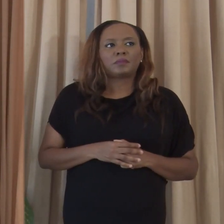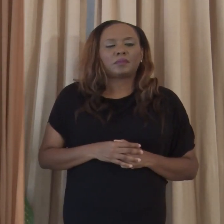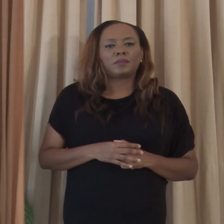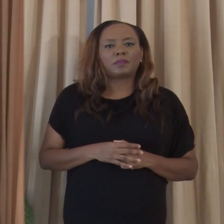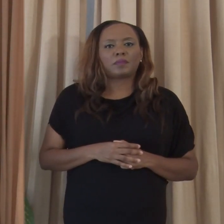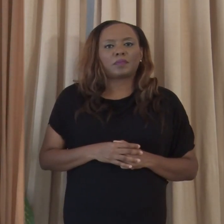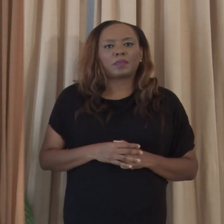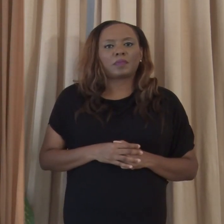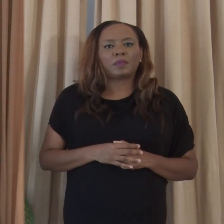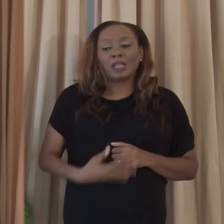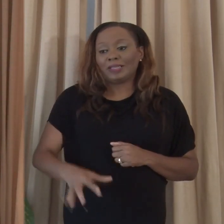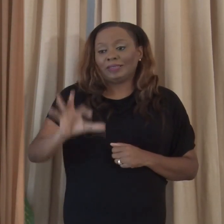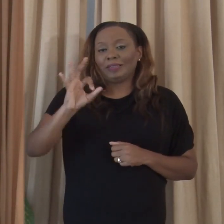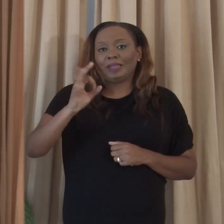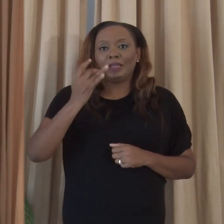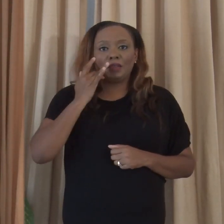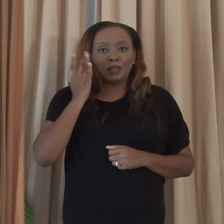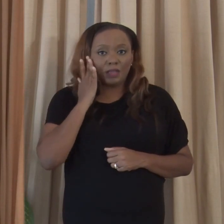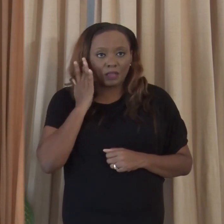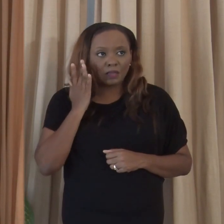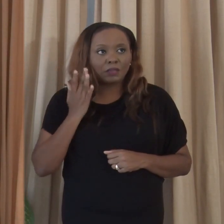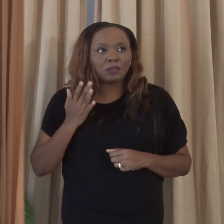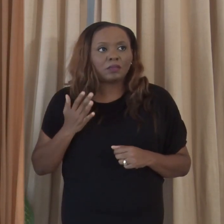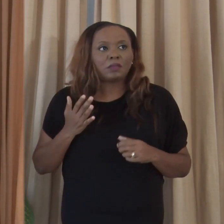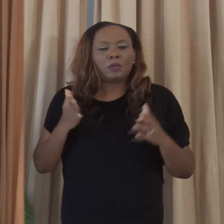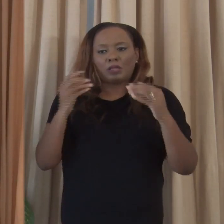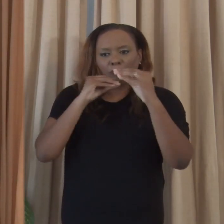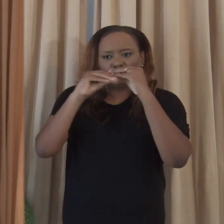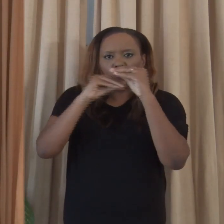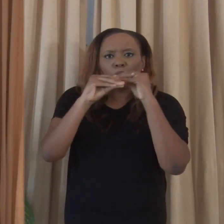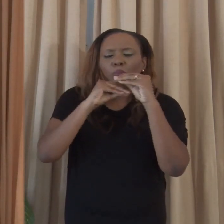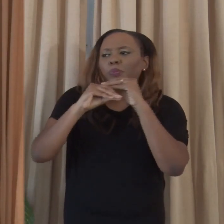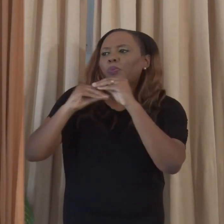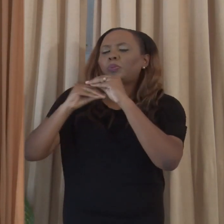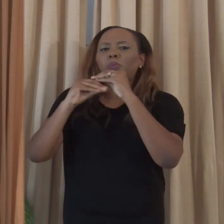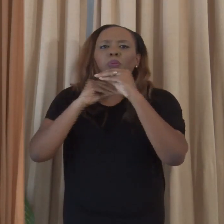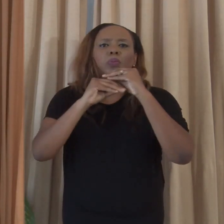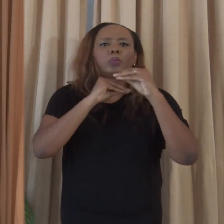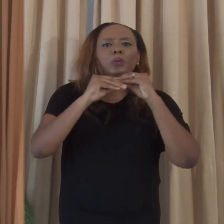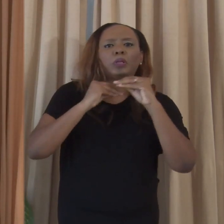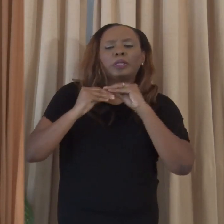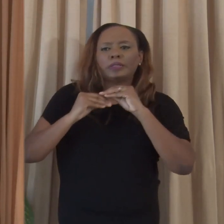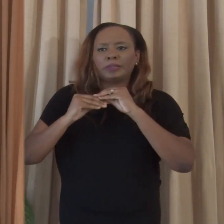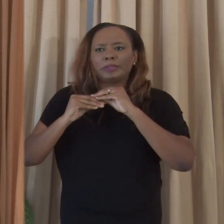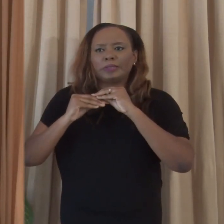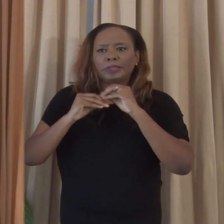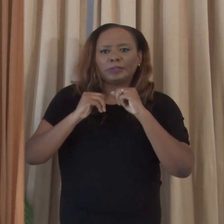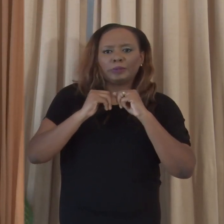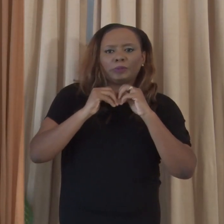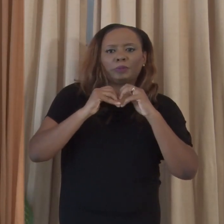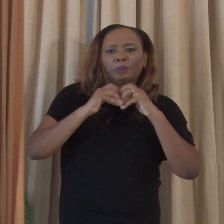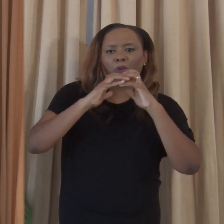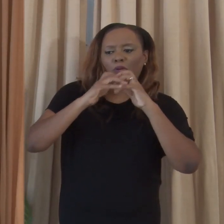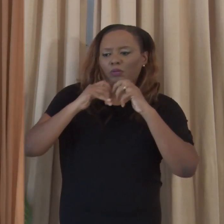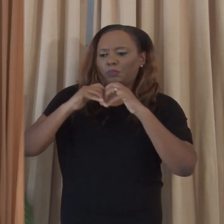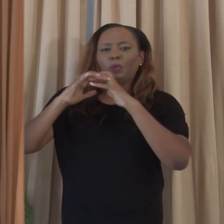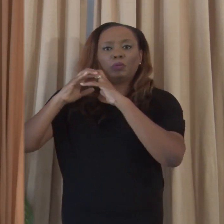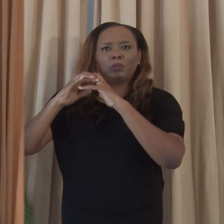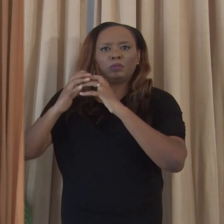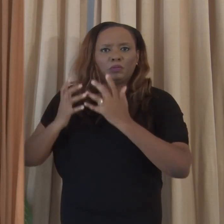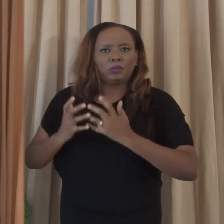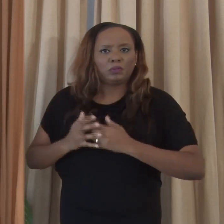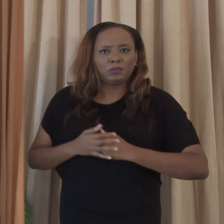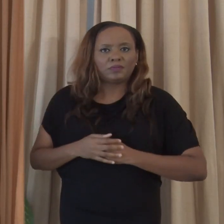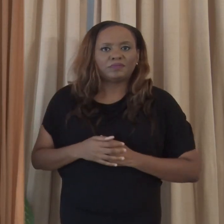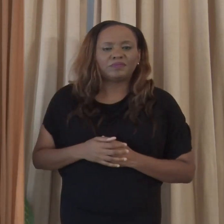would want to use the process again for maintenance and upgrading, as opposed to substantial renovations, which is perhaps a scale down,